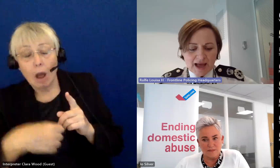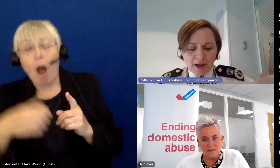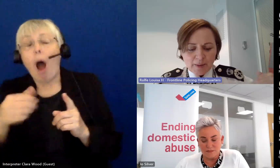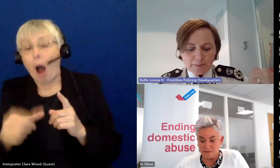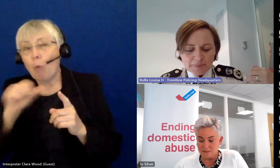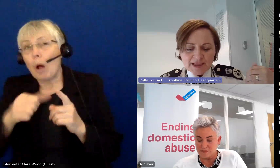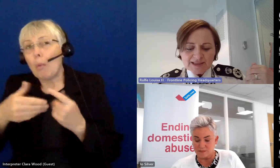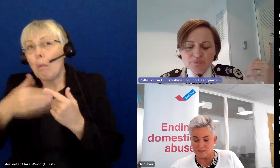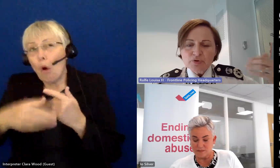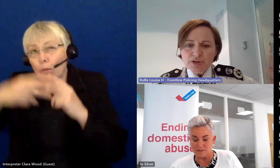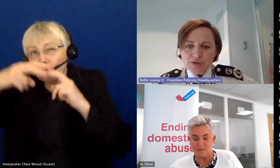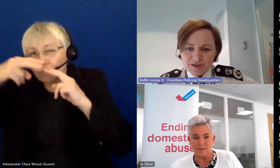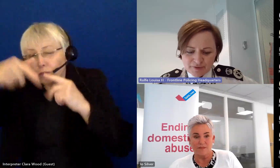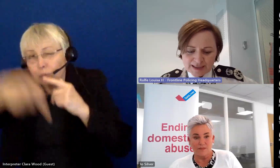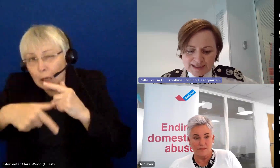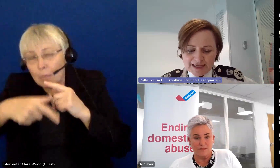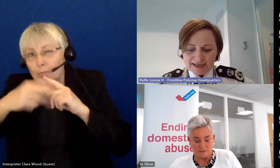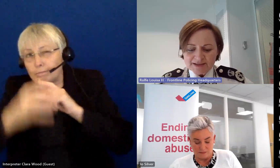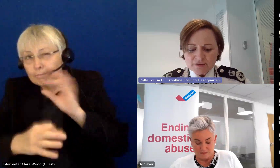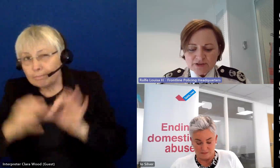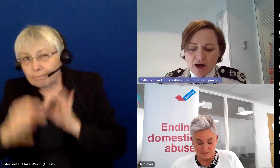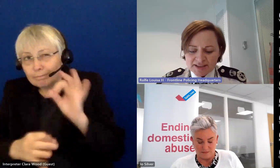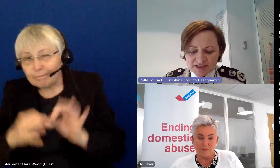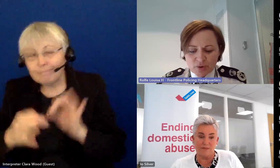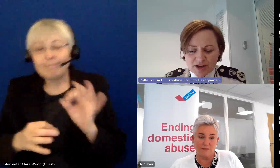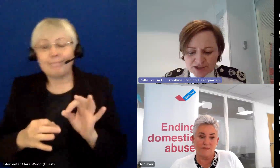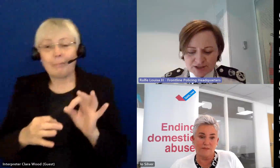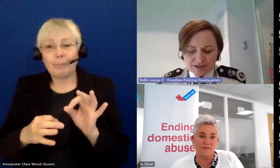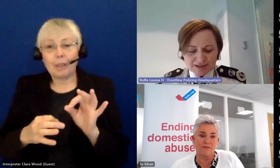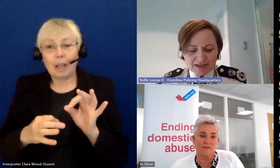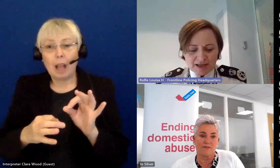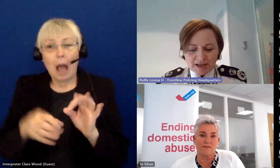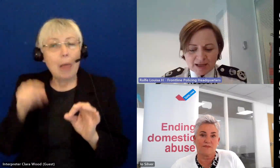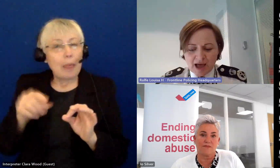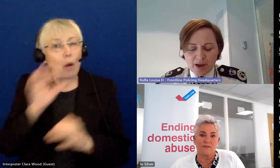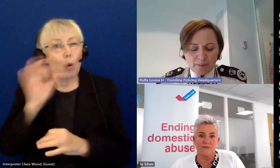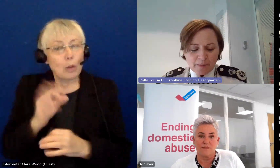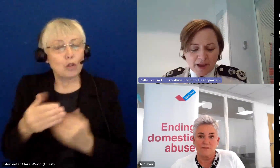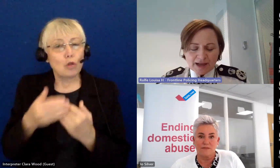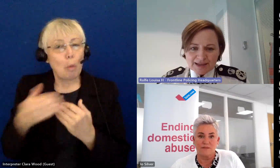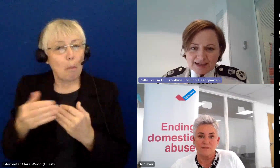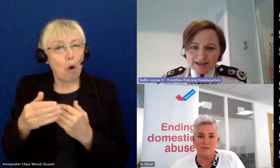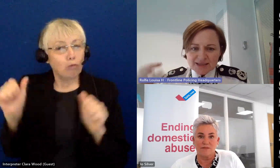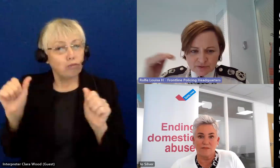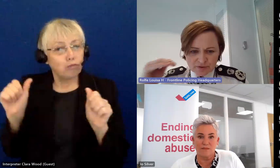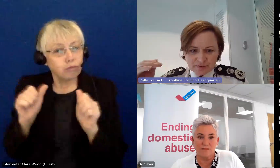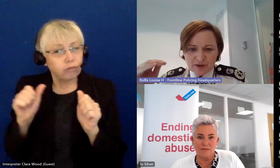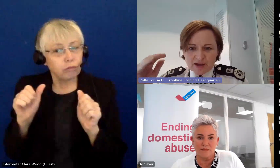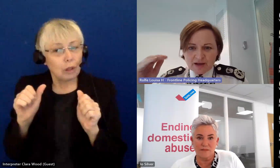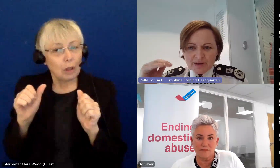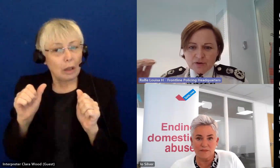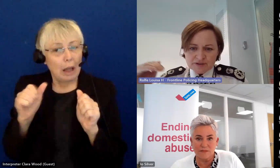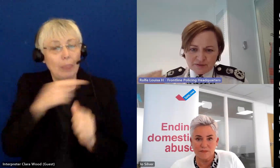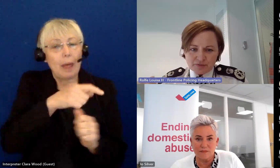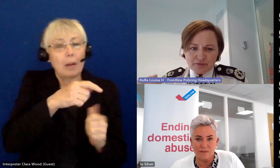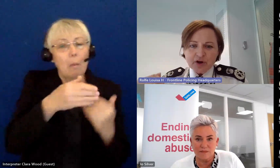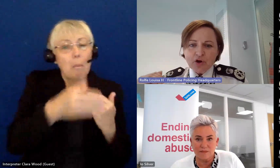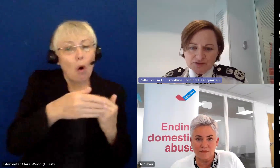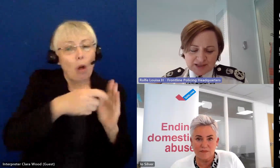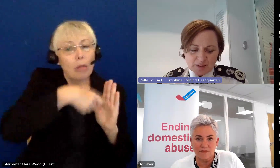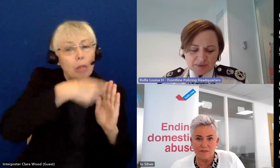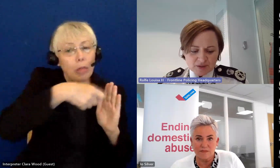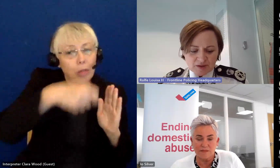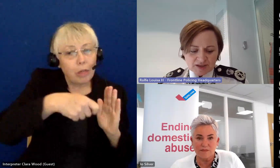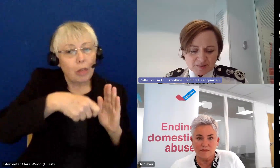information. It's more user-friendly, so tighter questions and less sort of lots of